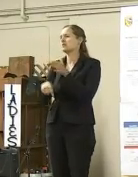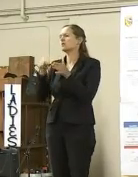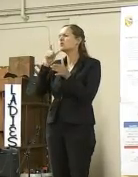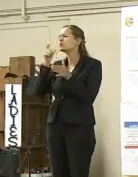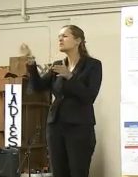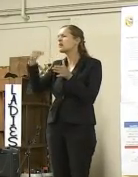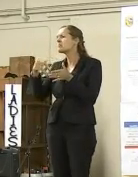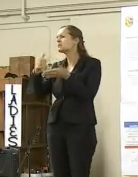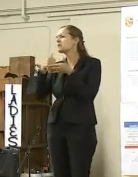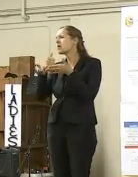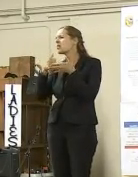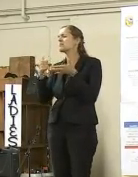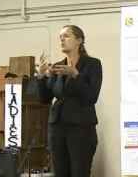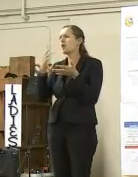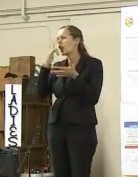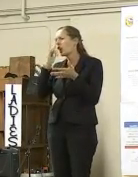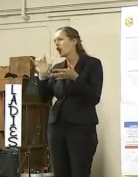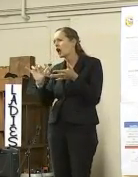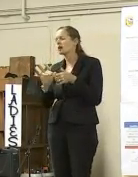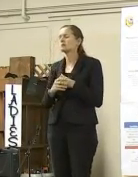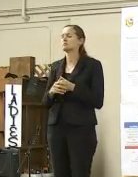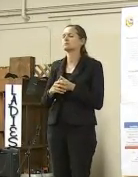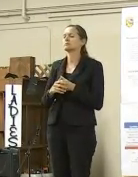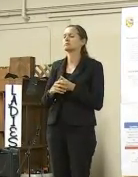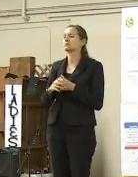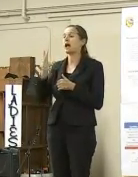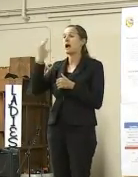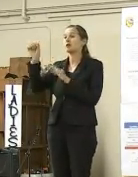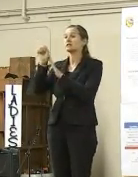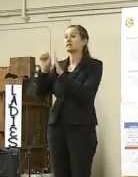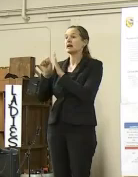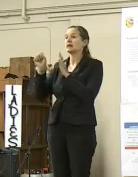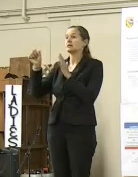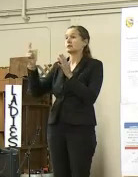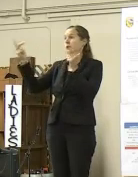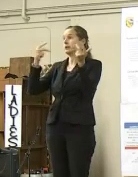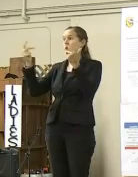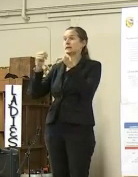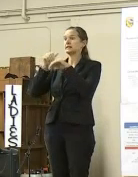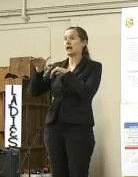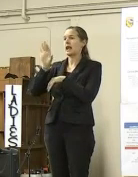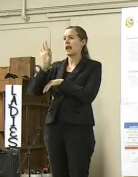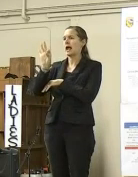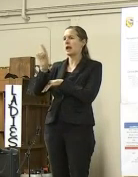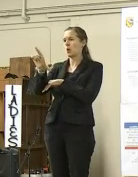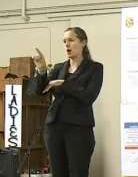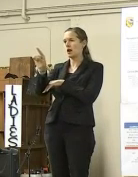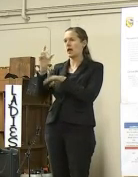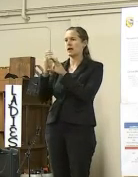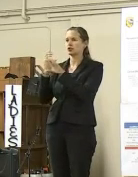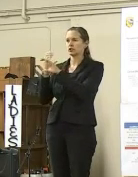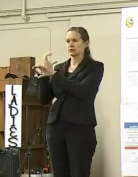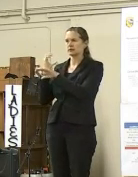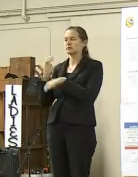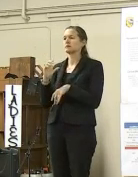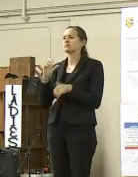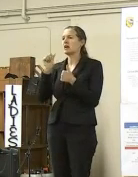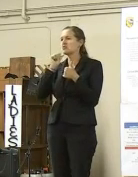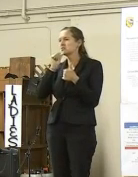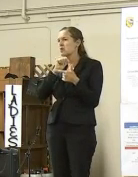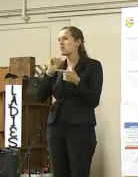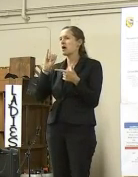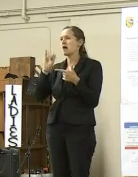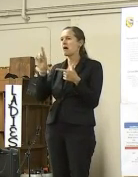complex. As far as out-of-state resources, we have 91 fire engines assigned to incidents from Arizona,